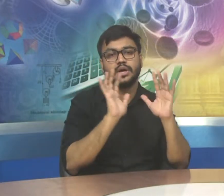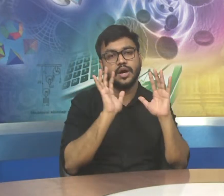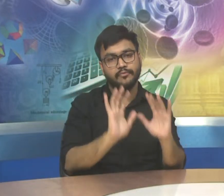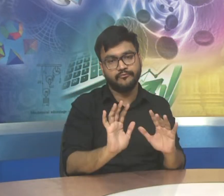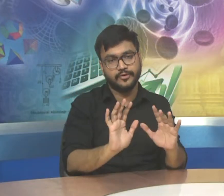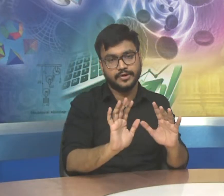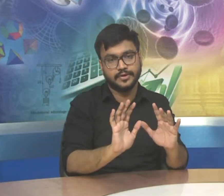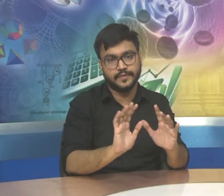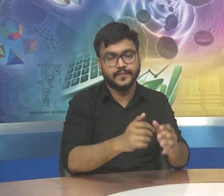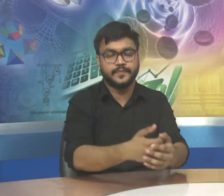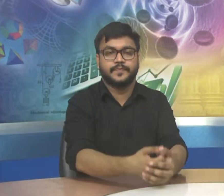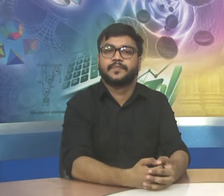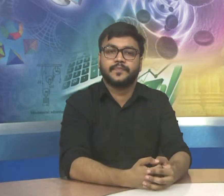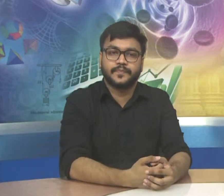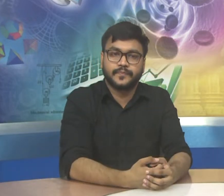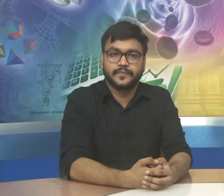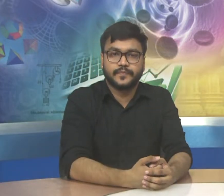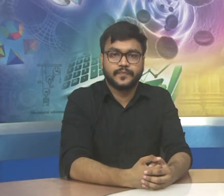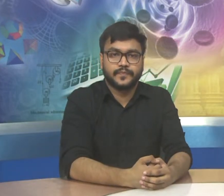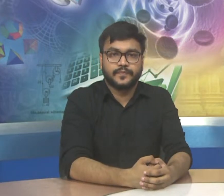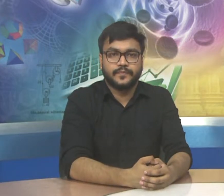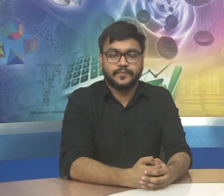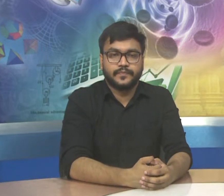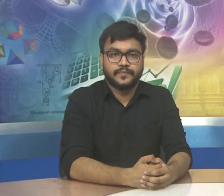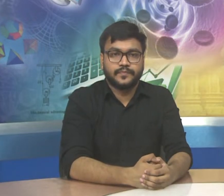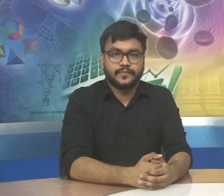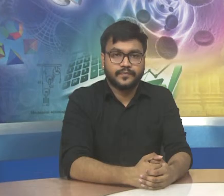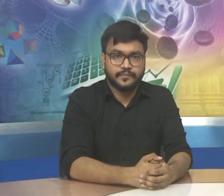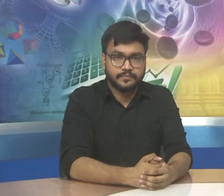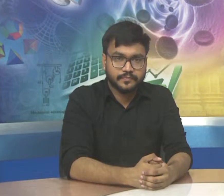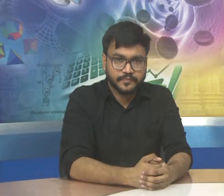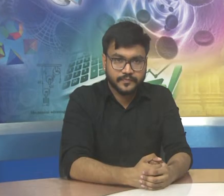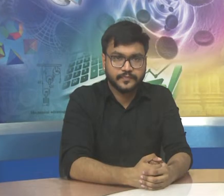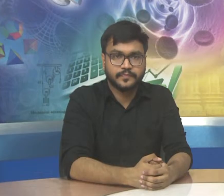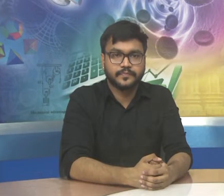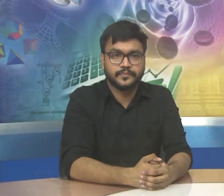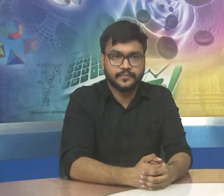To do more work, the body needs more energy.